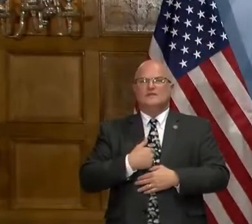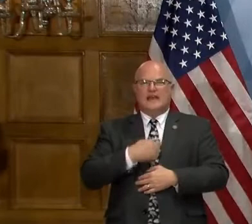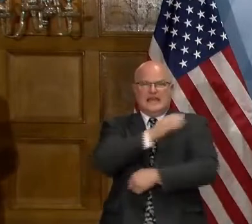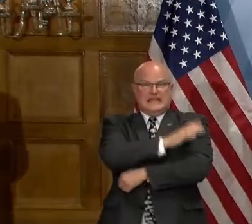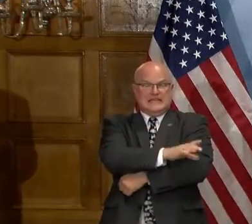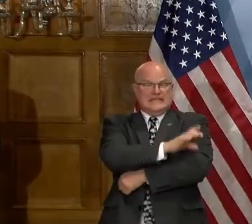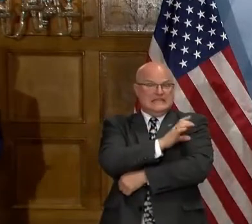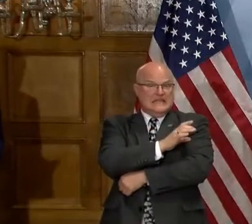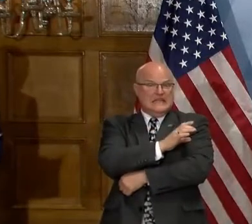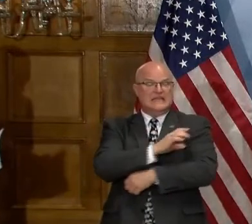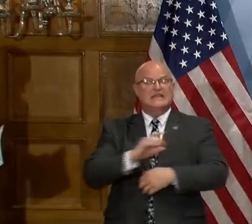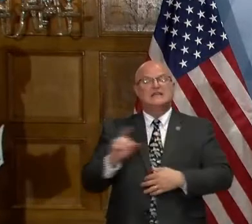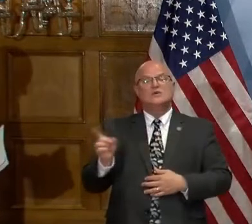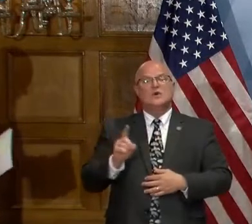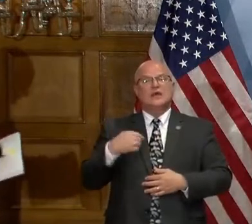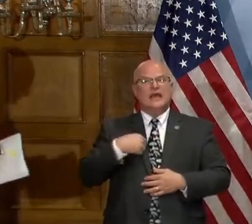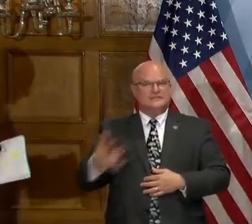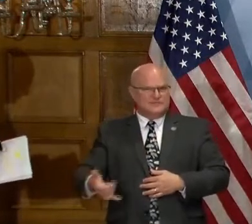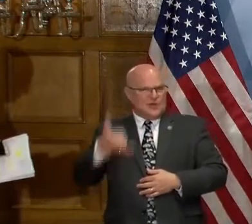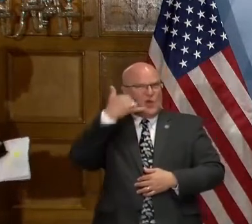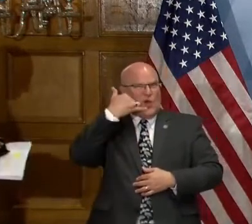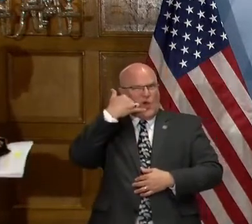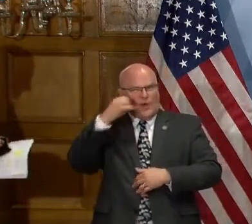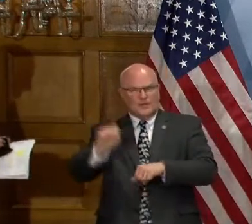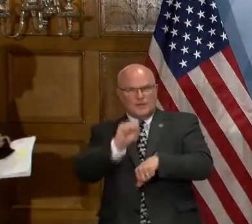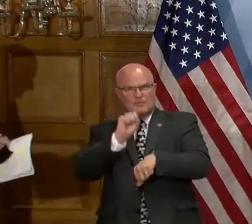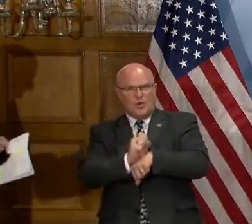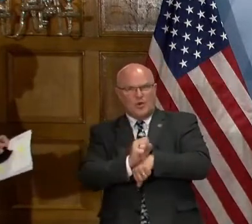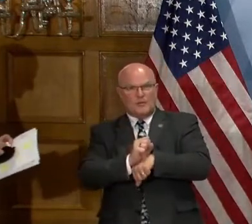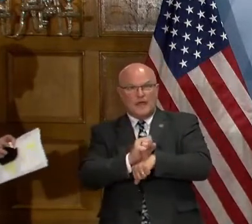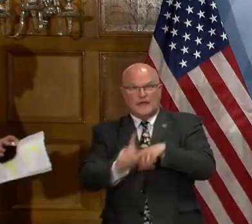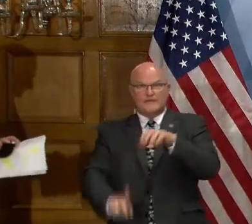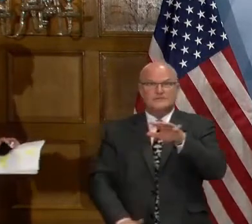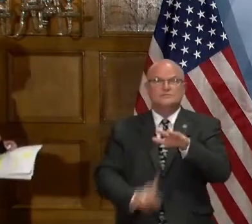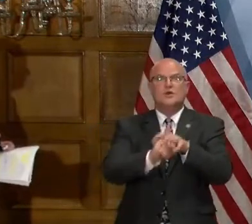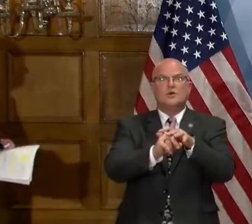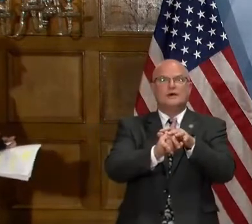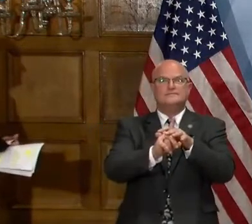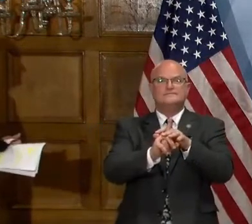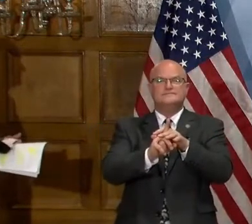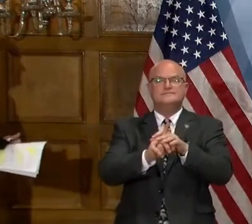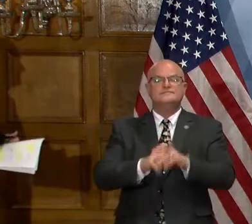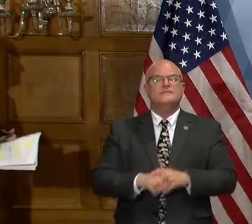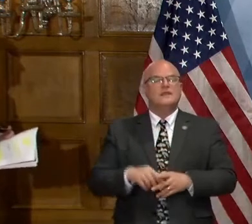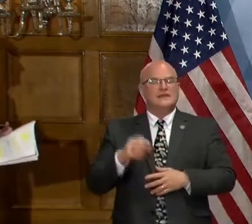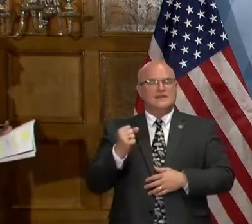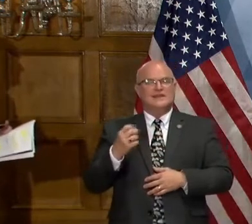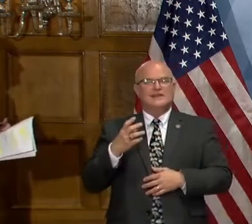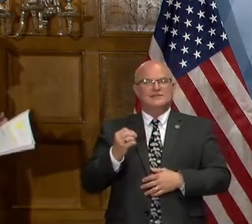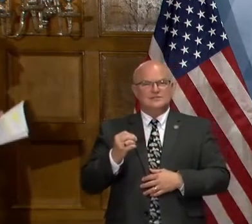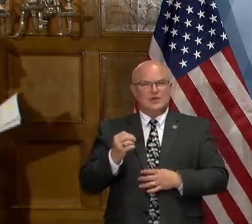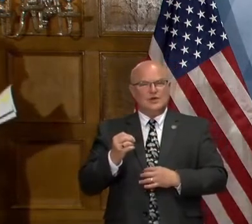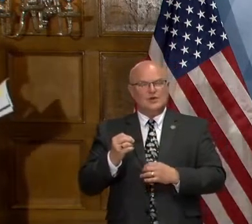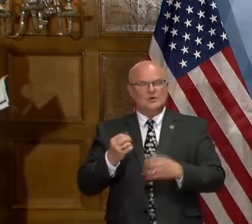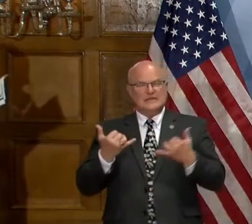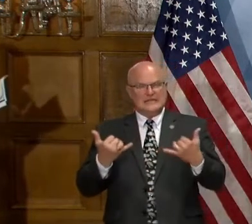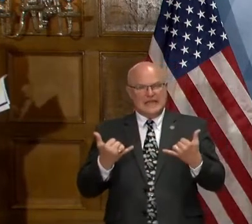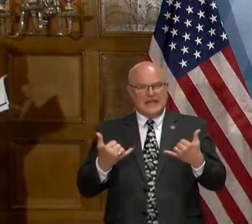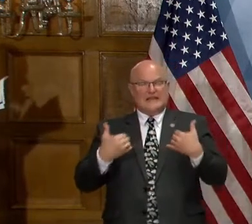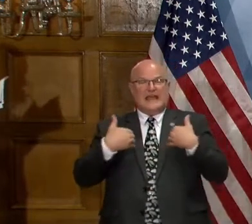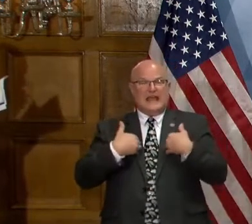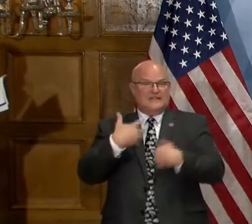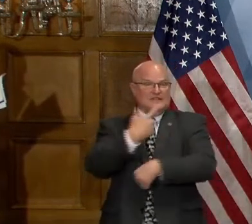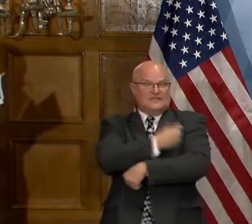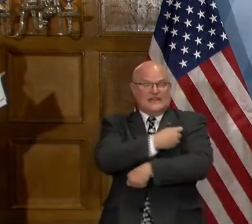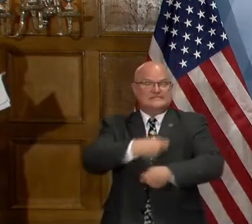clinics where you had to call, make an appointment, and then you had to show up for those clinics. So in an attempt to get the